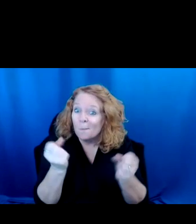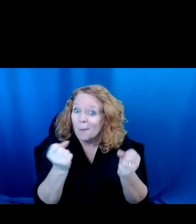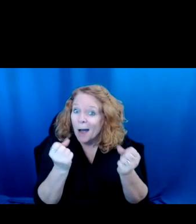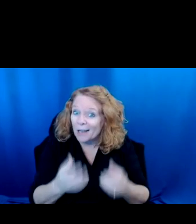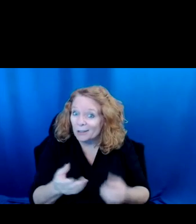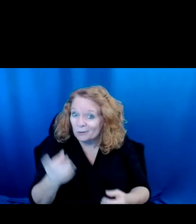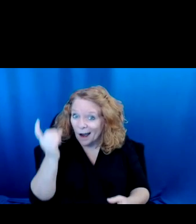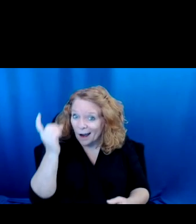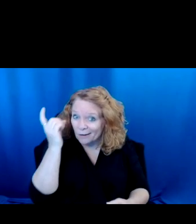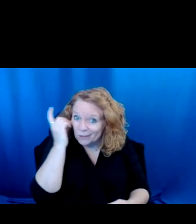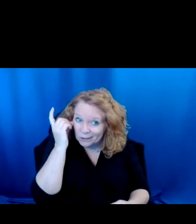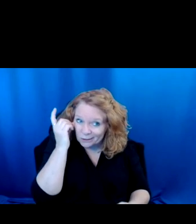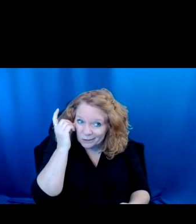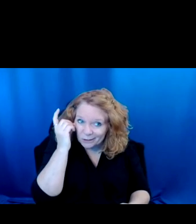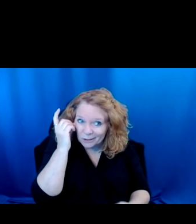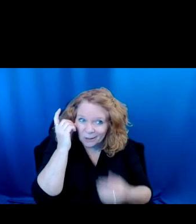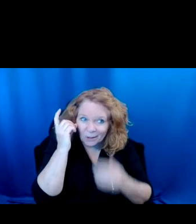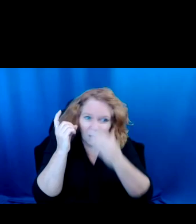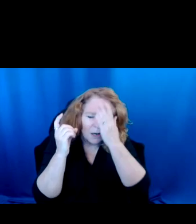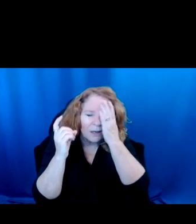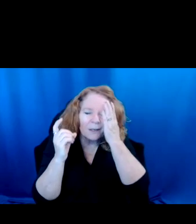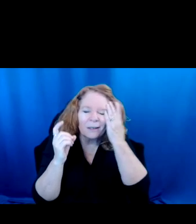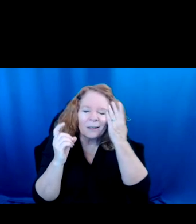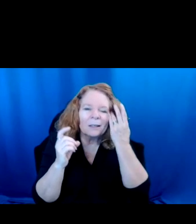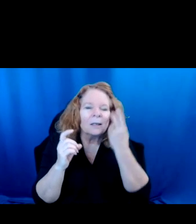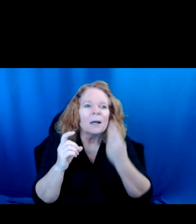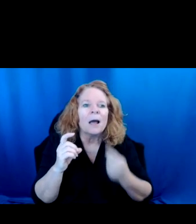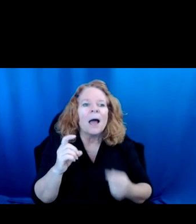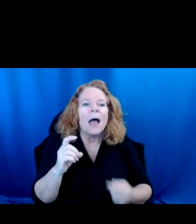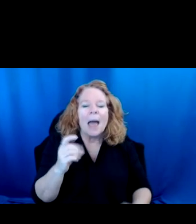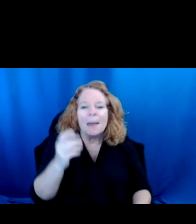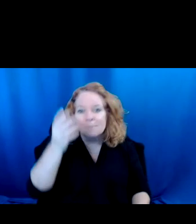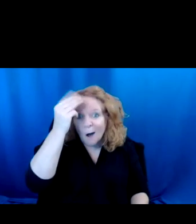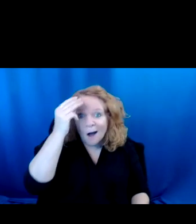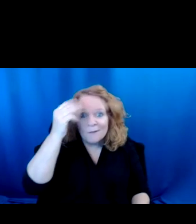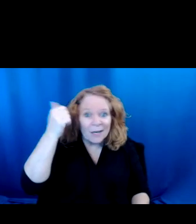to drive you." And Marvin and